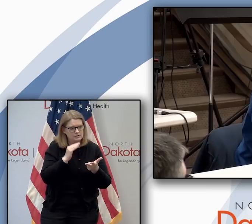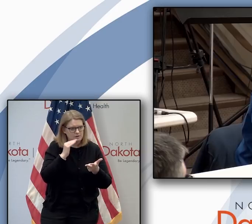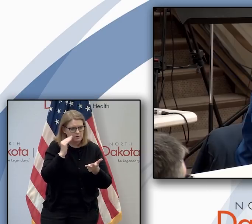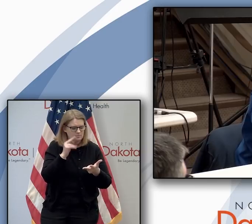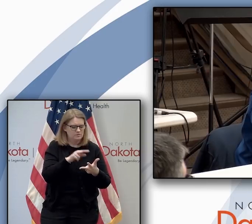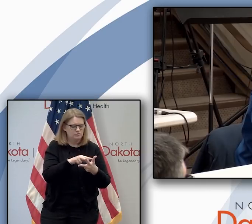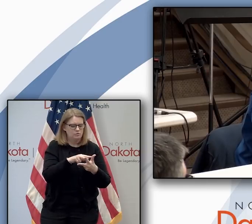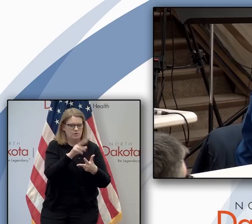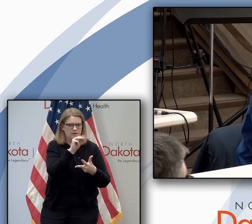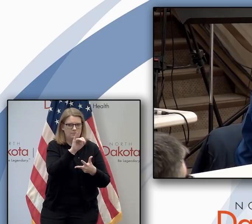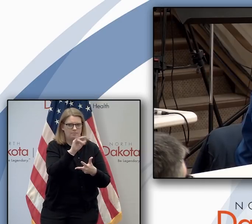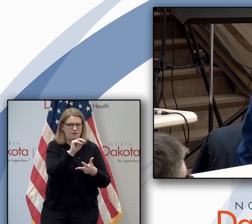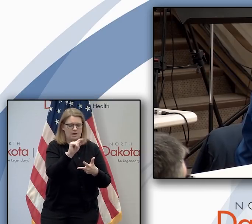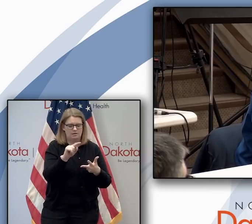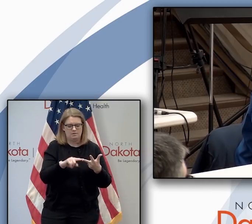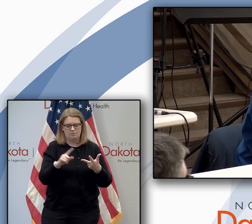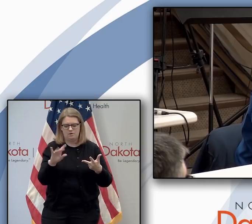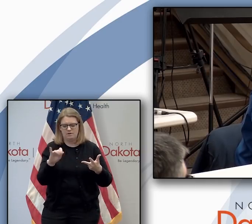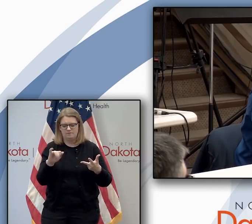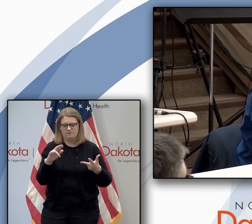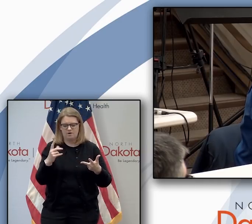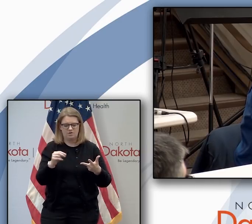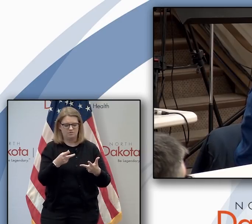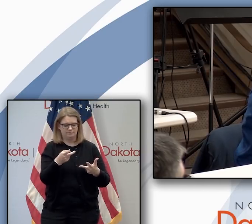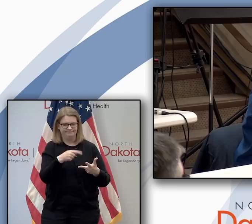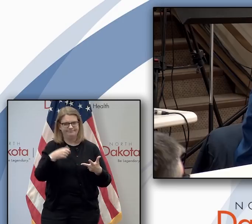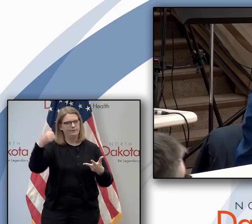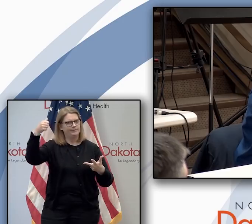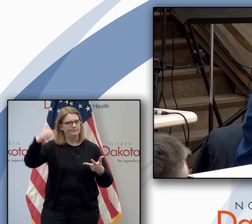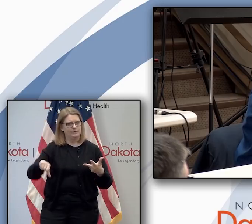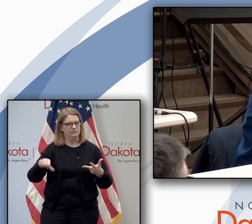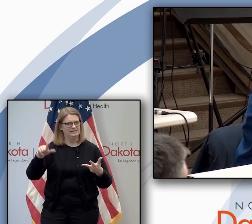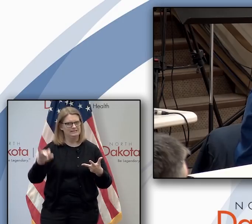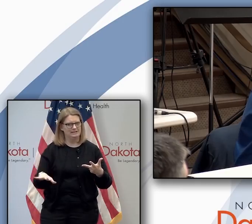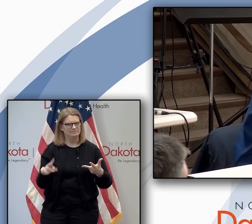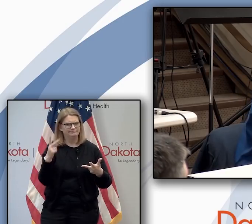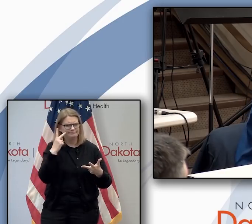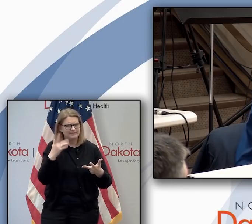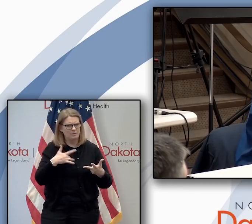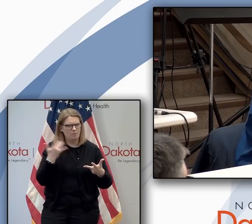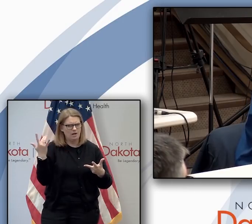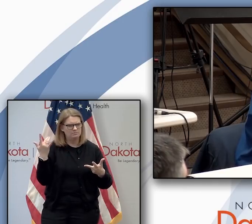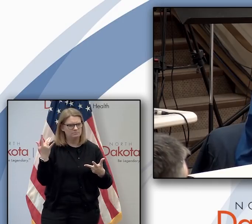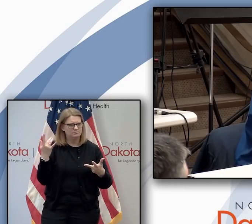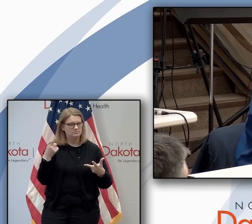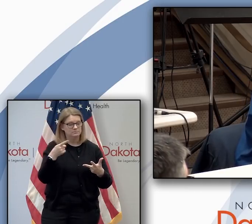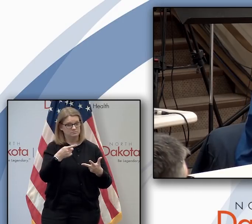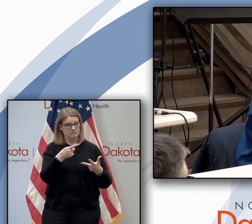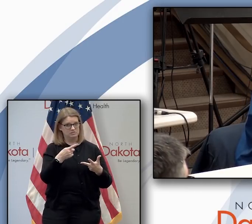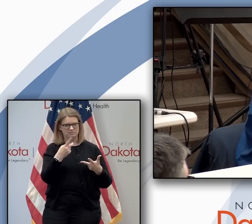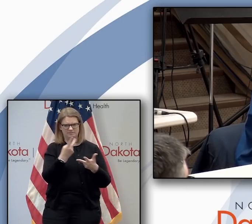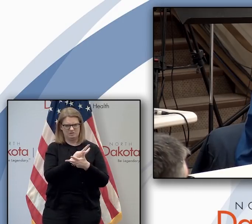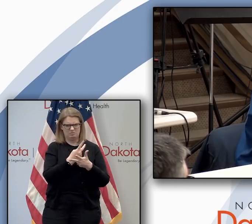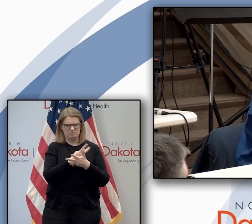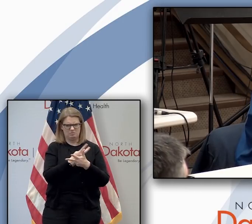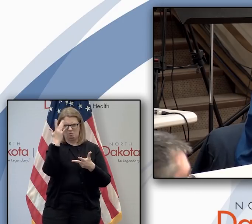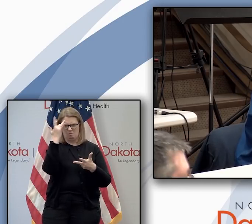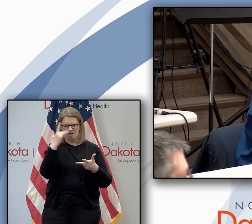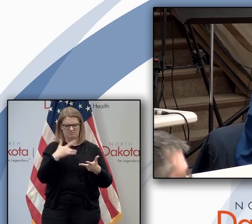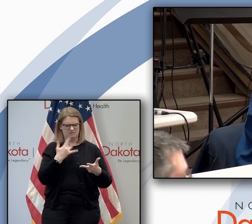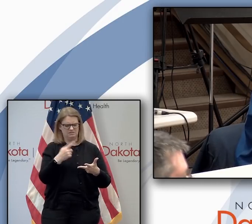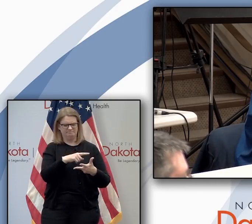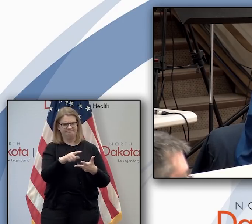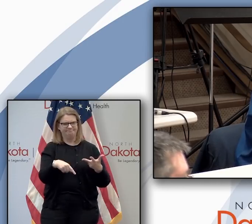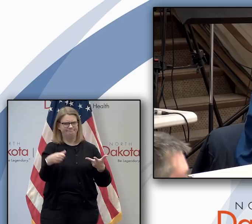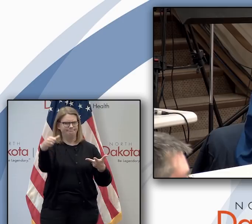in Fargo, that were refusing testing. And you said you'd like to find out why. Did you ever have a conversation with them and find out